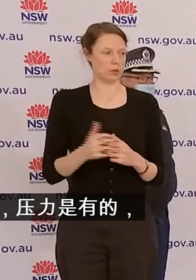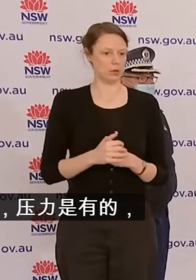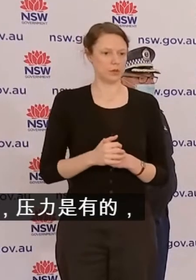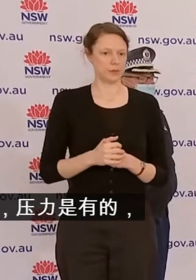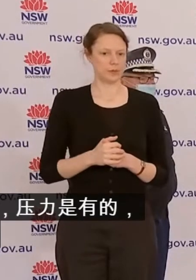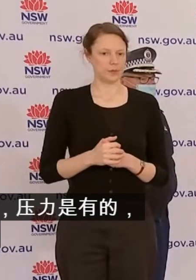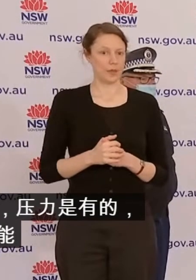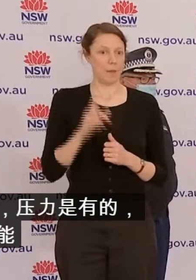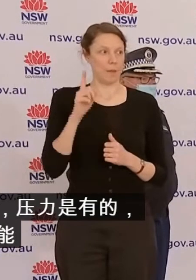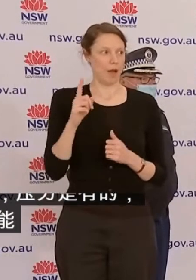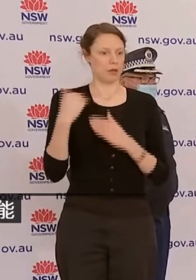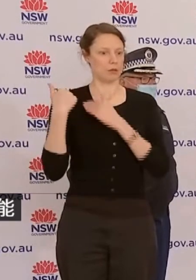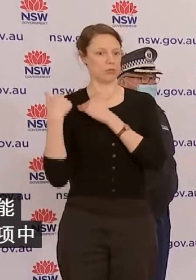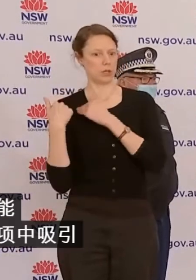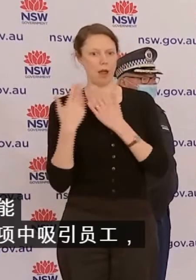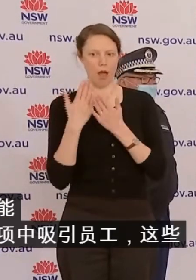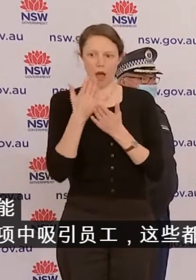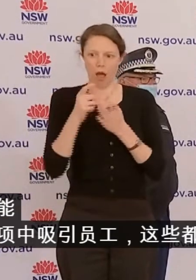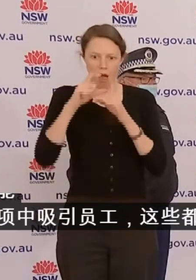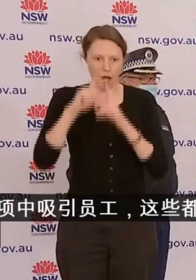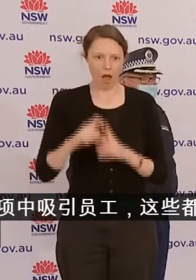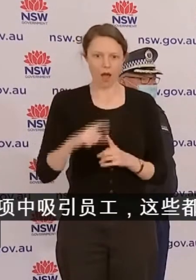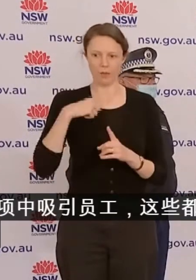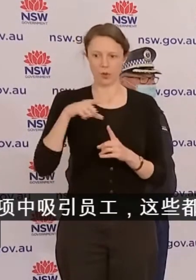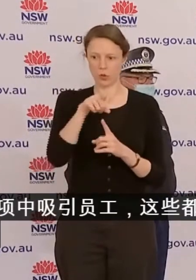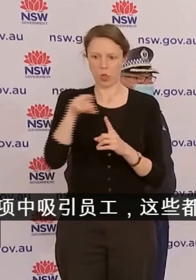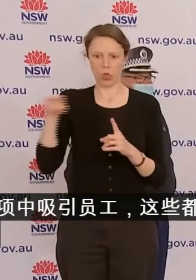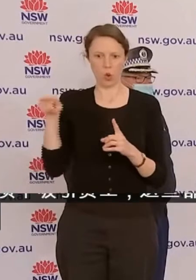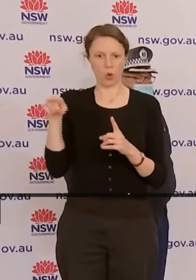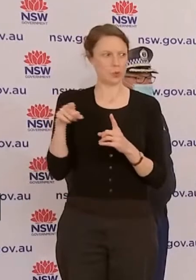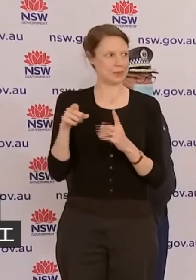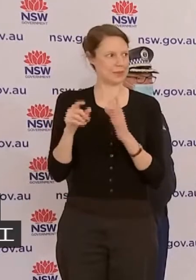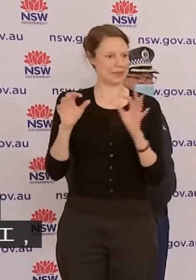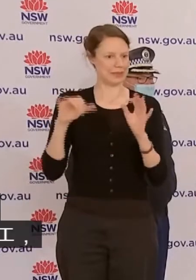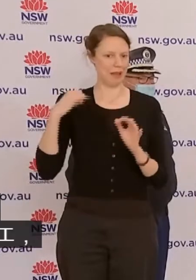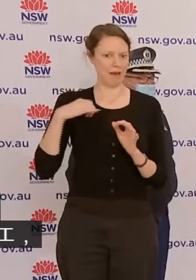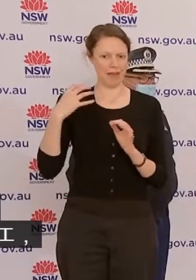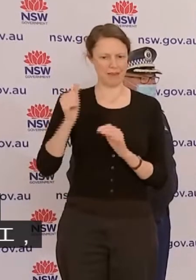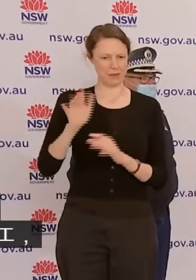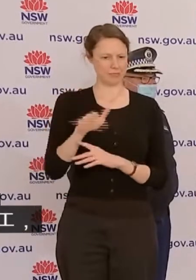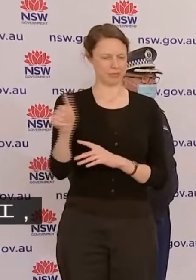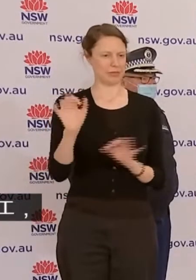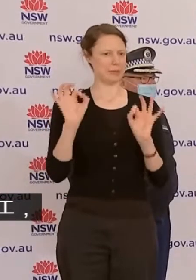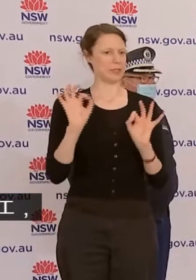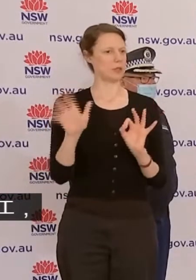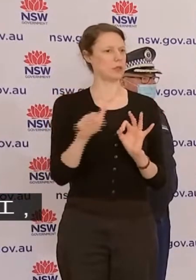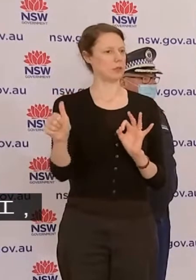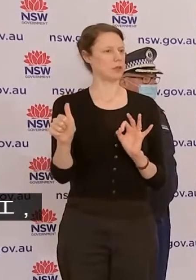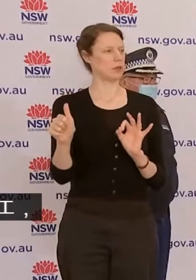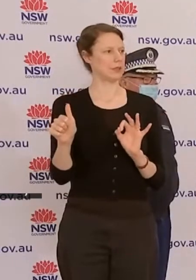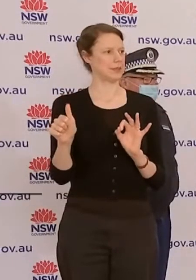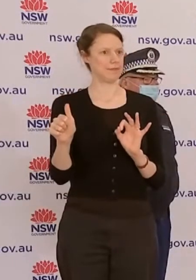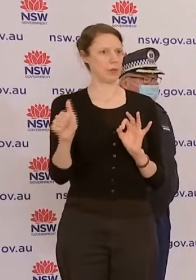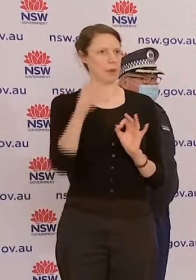question, because they can't draw staff from just the general wards. These are highly trained mental health staff. And